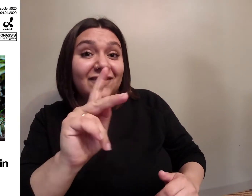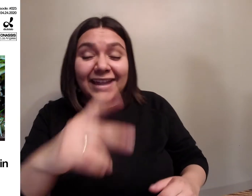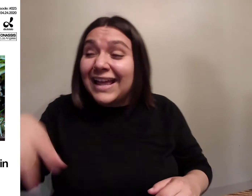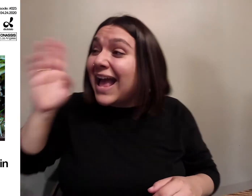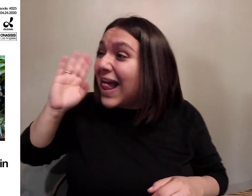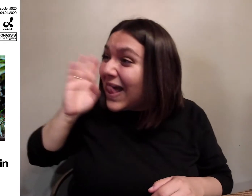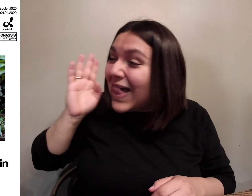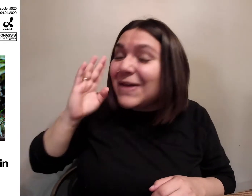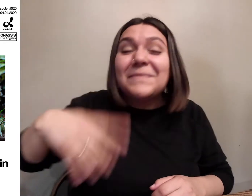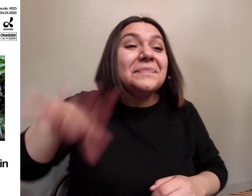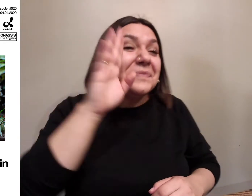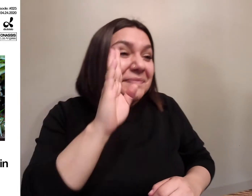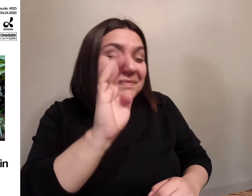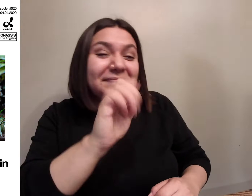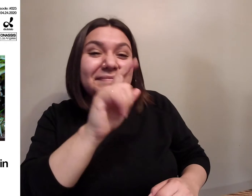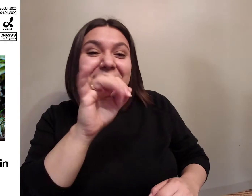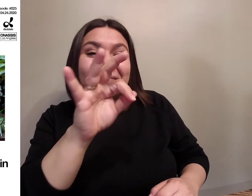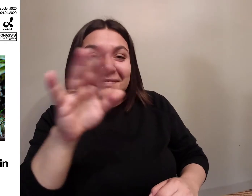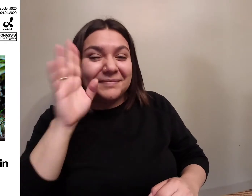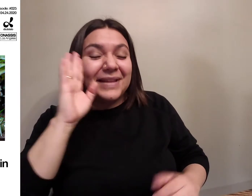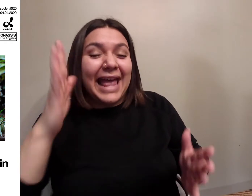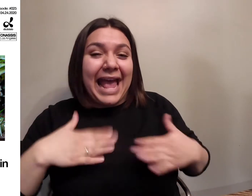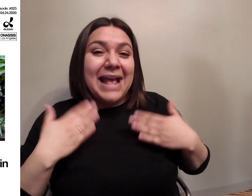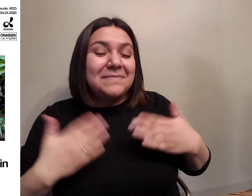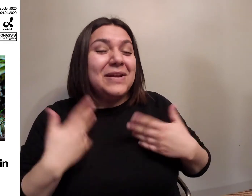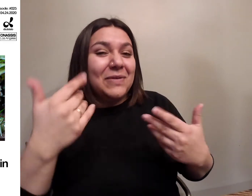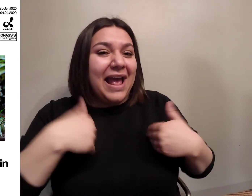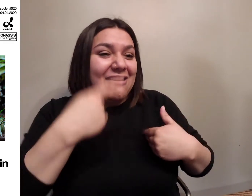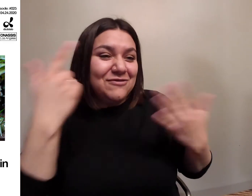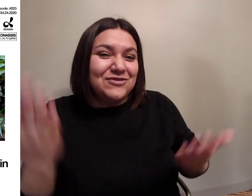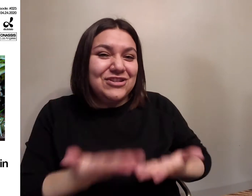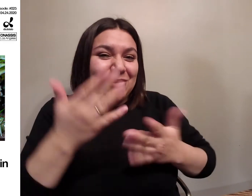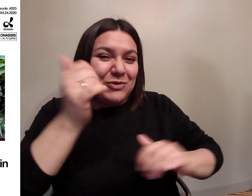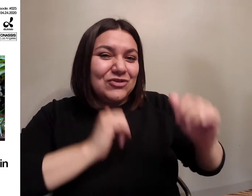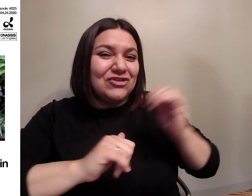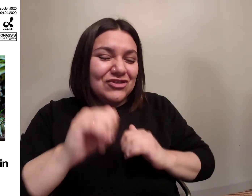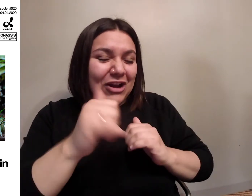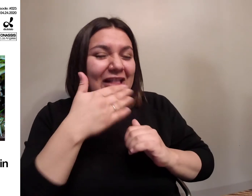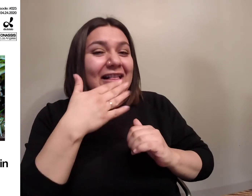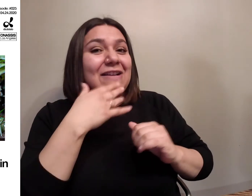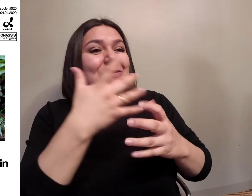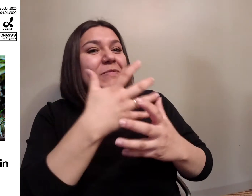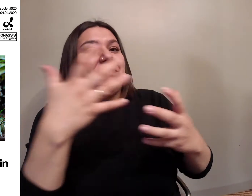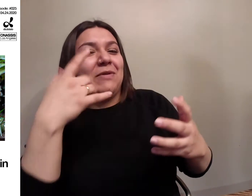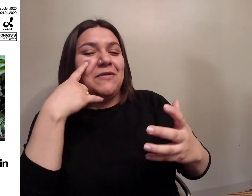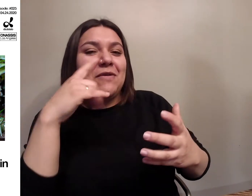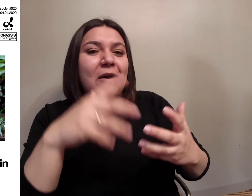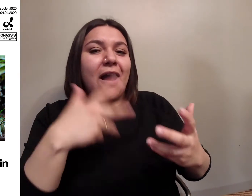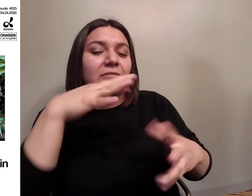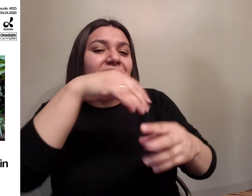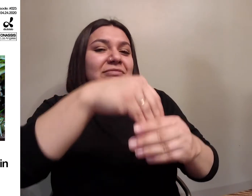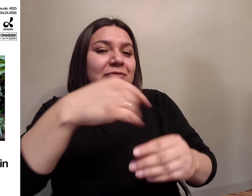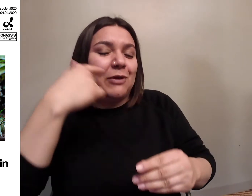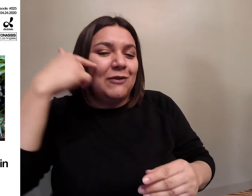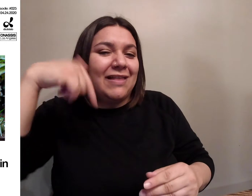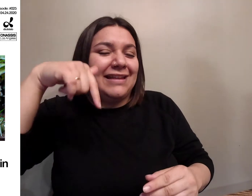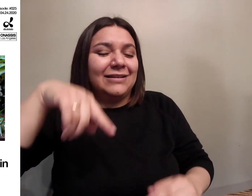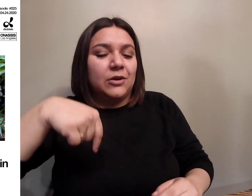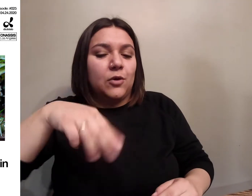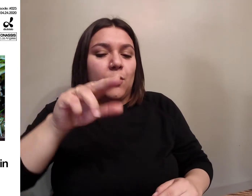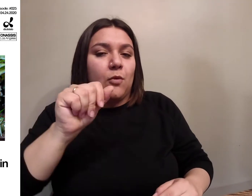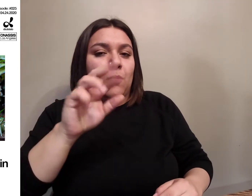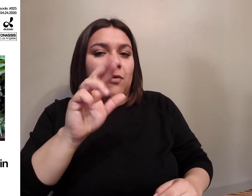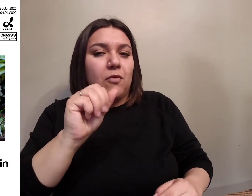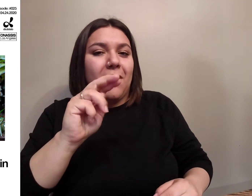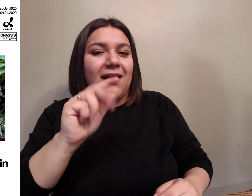Hello, could I please speak with Elif Shafak? Hi, hello, hi. Hello, Elif. It's such a pleasure to